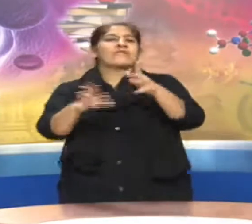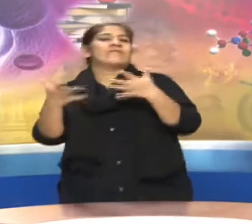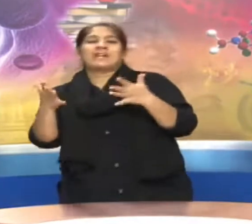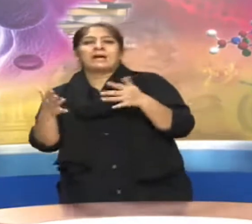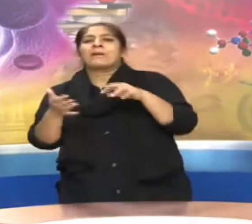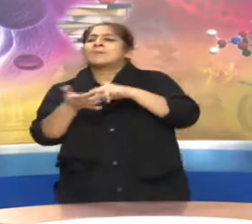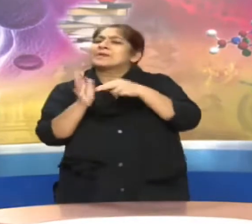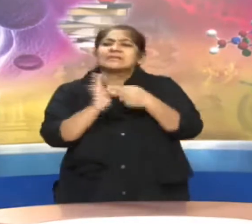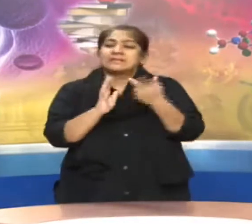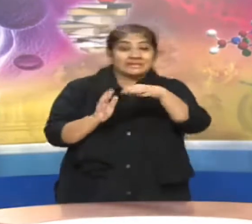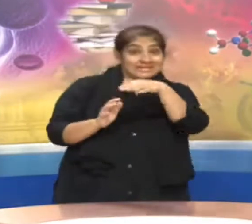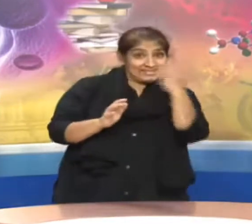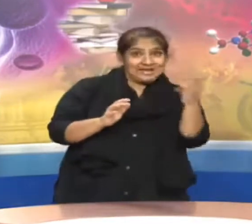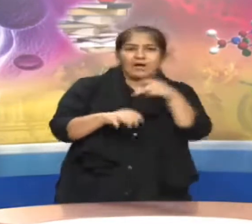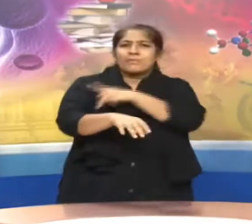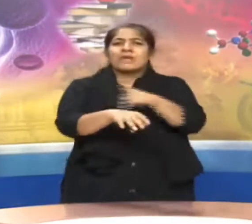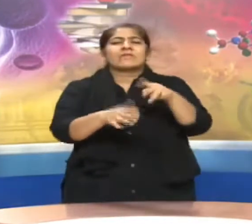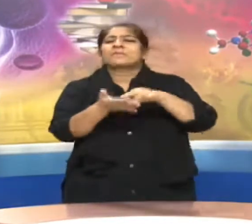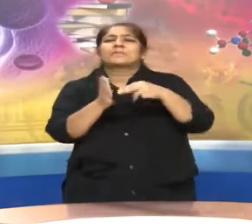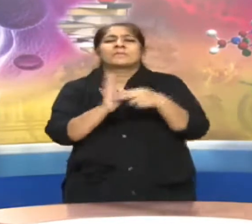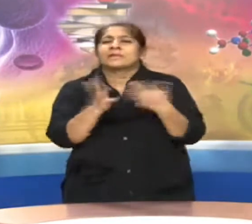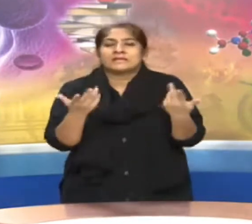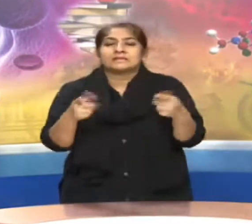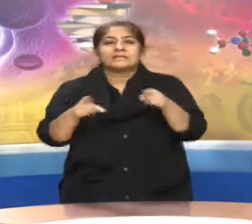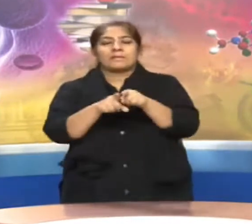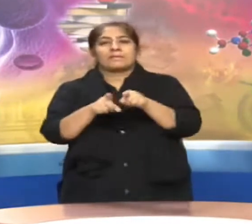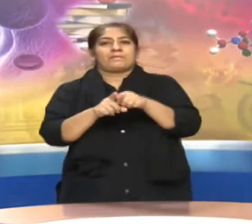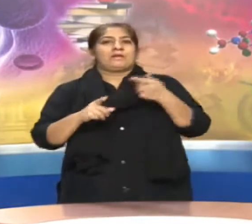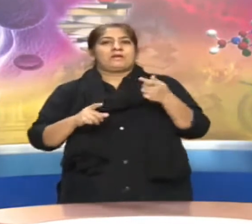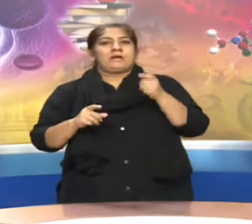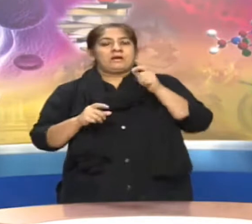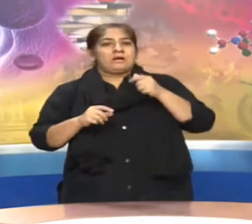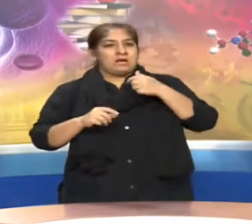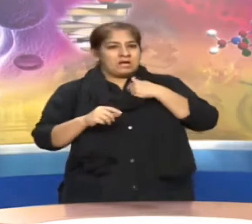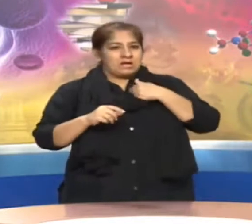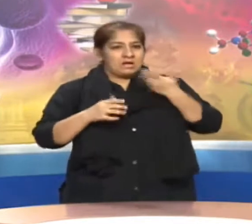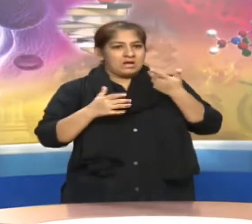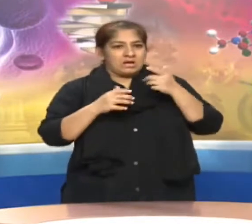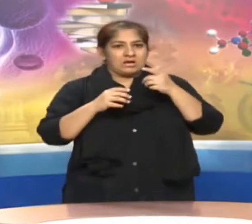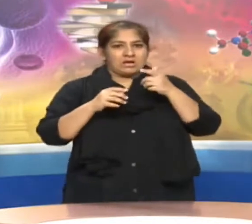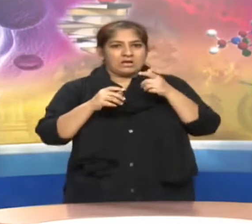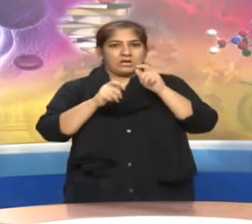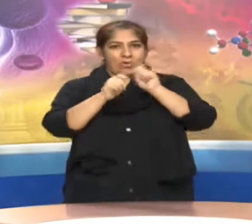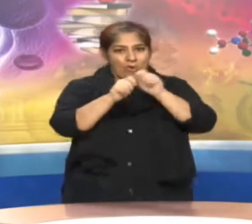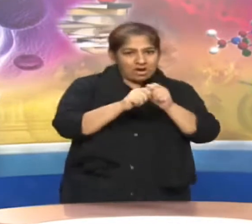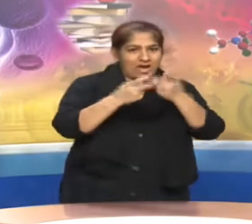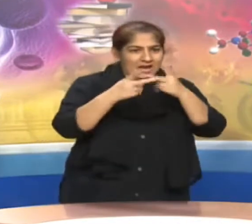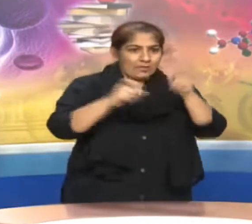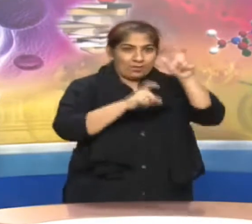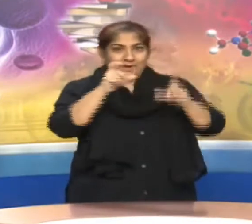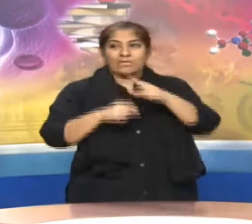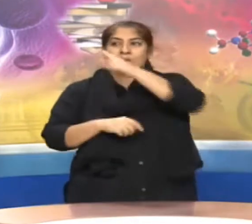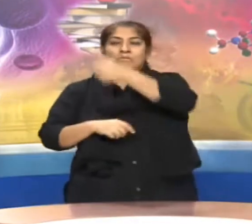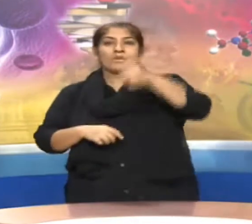another third type of communication, that is formal communication, which is known as professional communication.